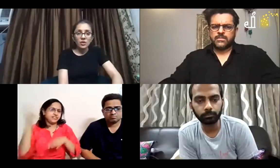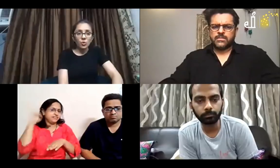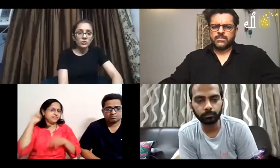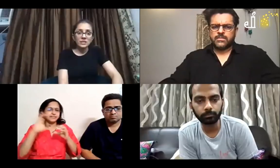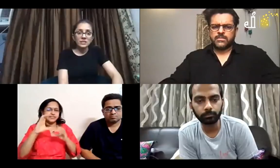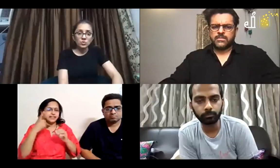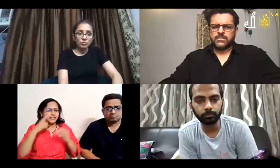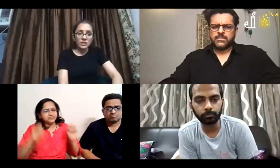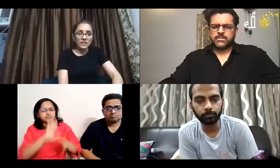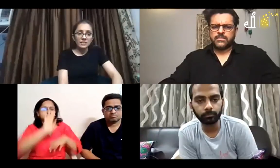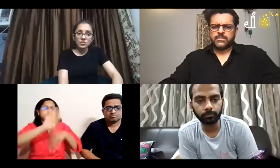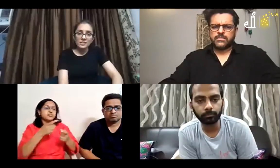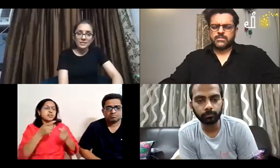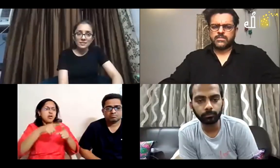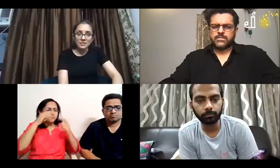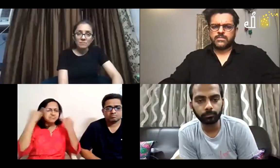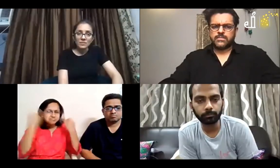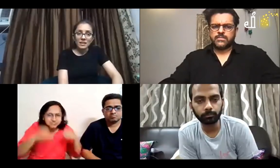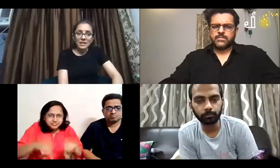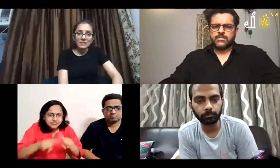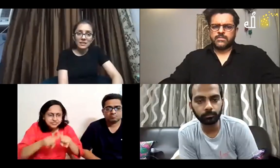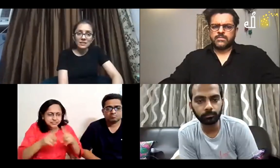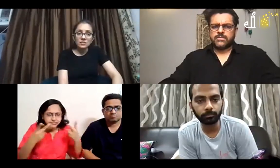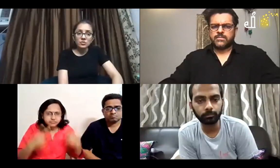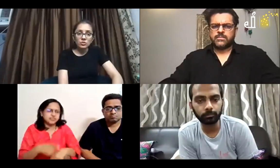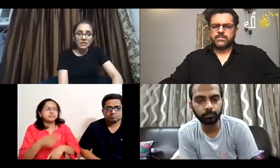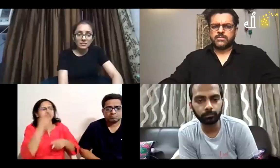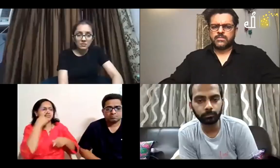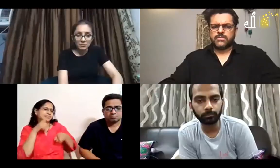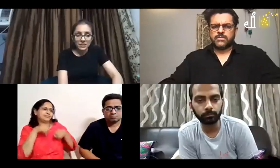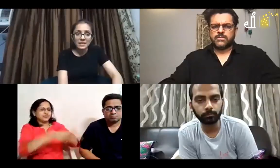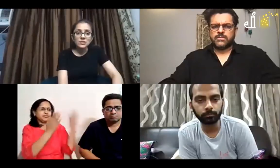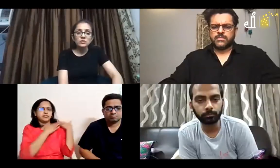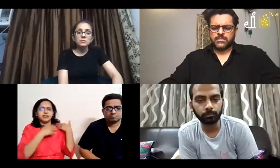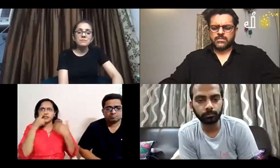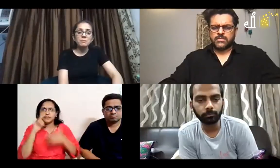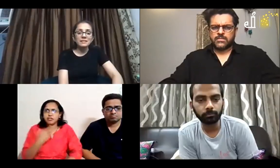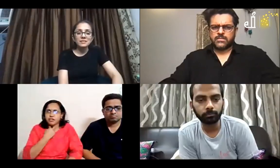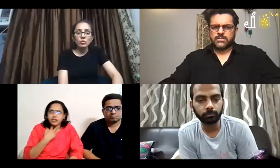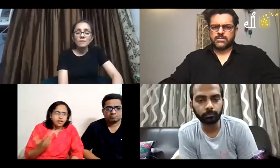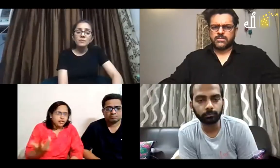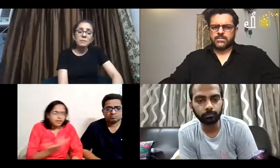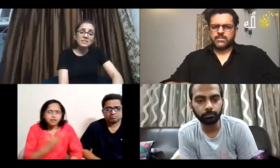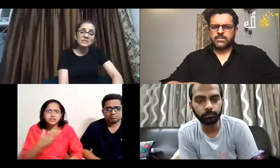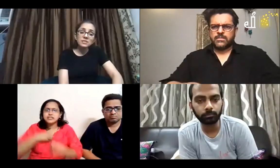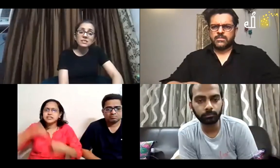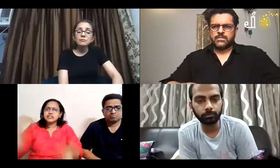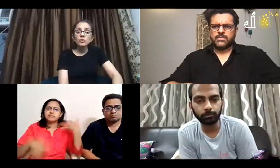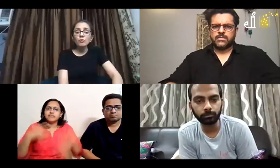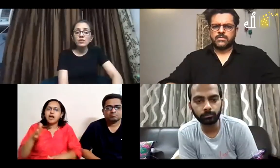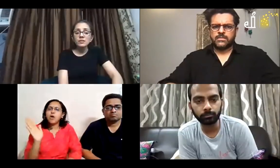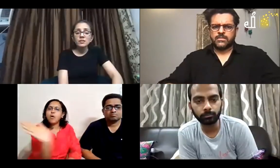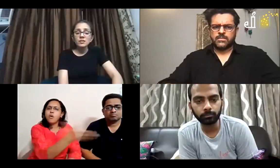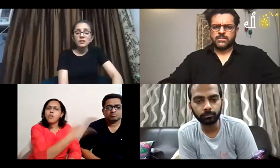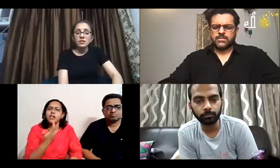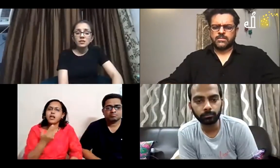the whole thing gets over, and then the child gets it. And then it breaks, or sometimes the batteries go, the parents themselves have to